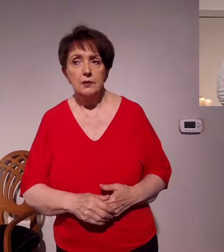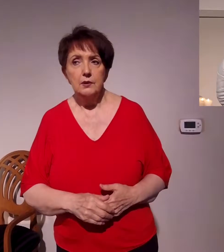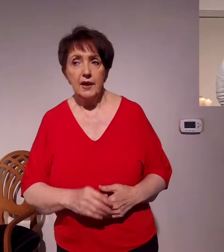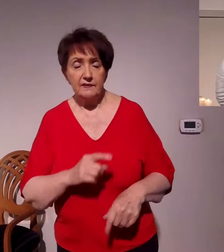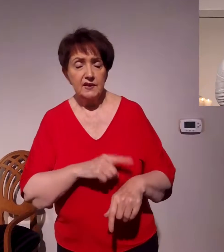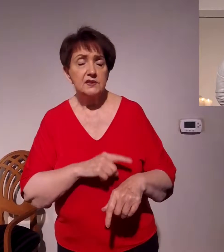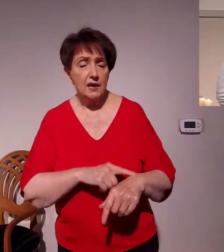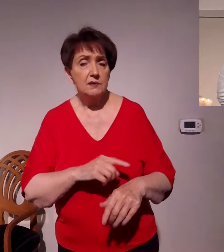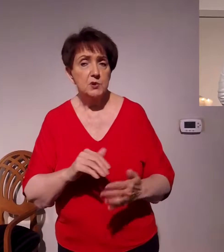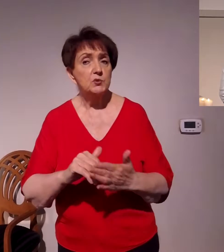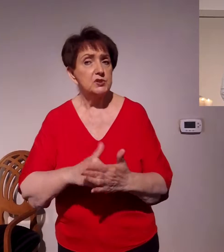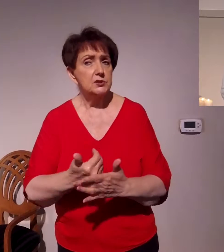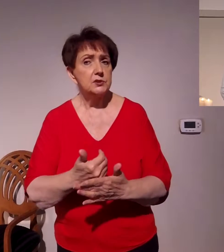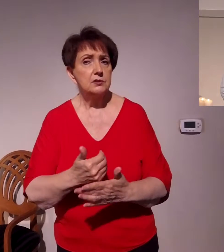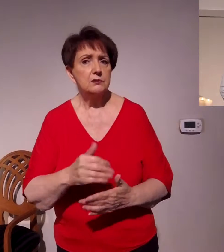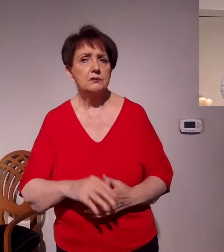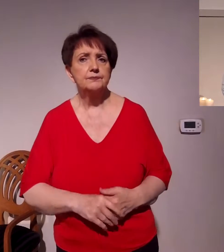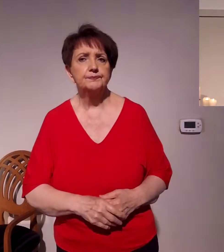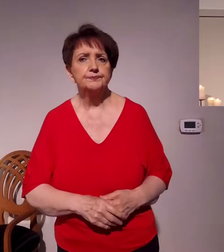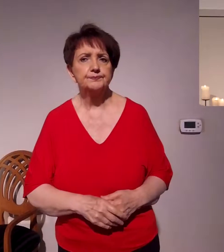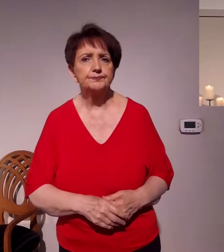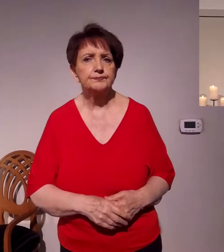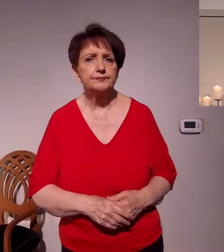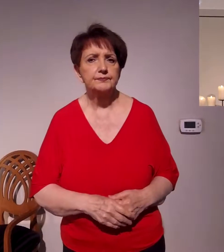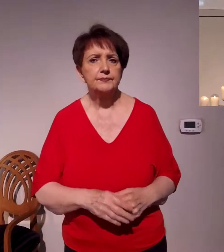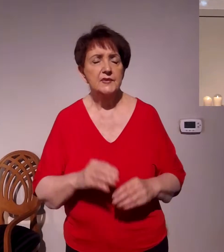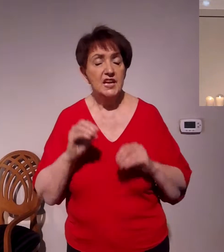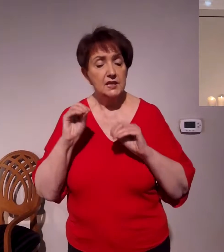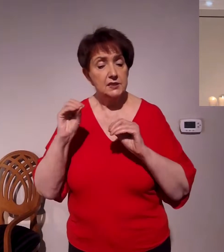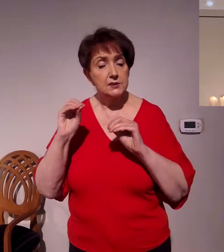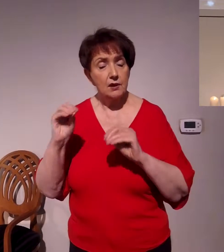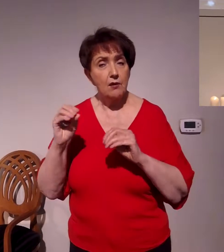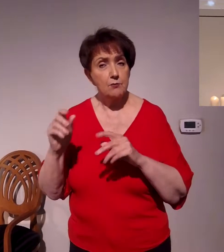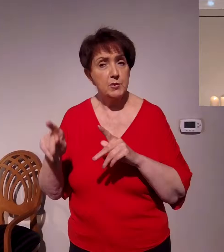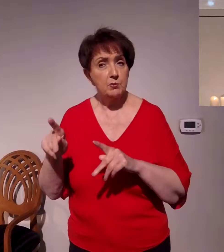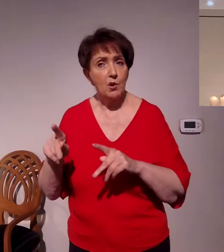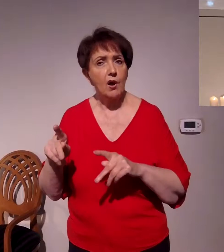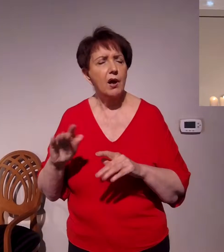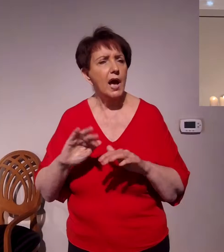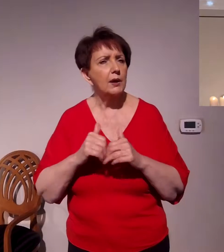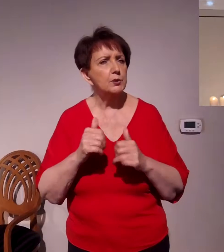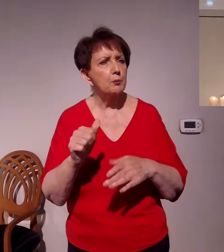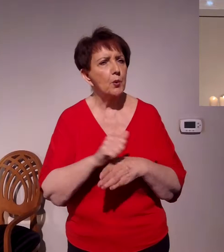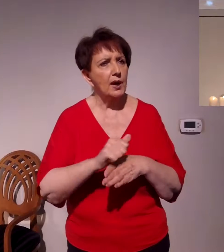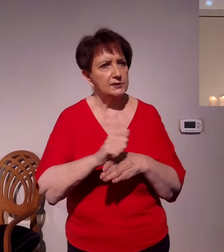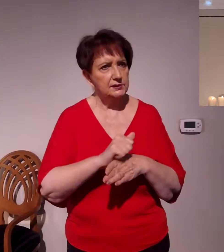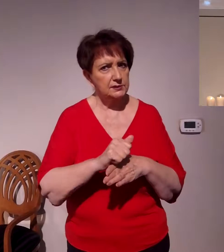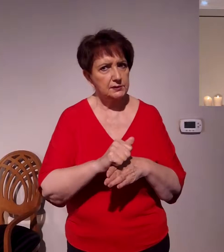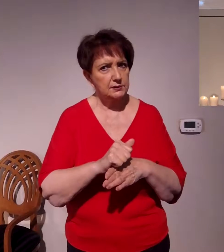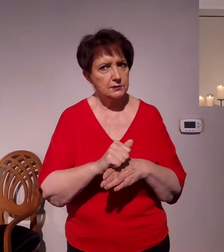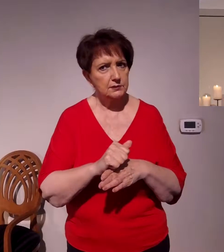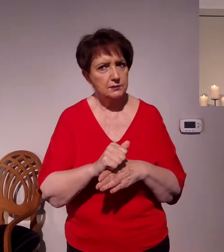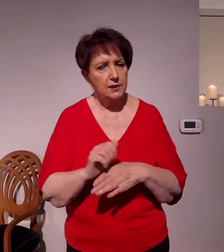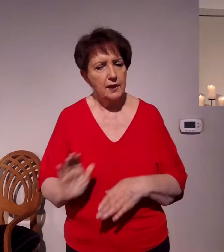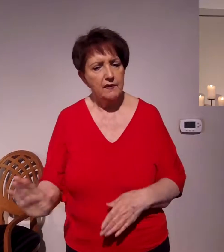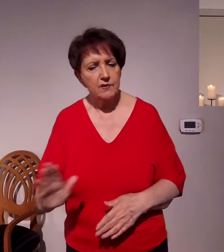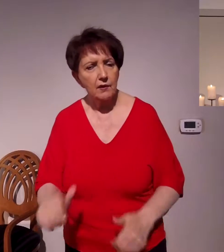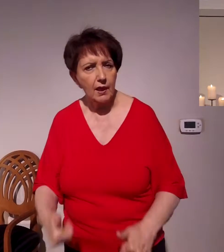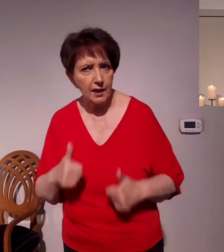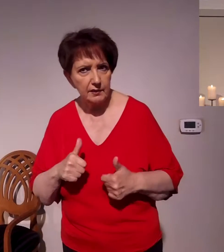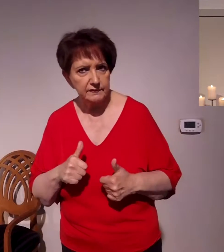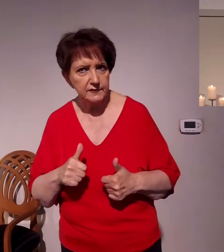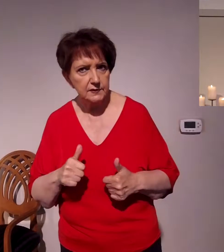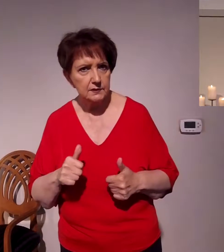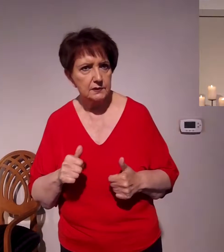times. He taught people how to put it into practice into their lives. He was very clear about